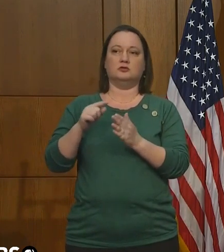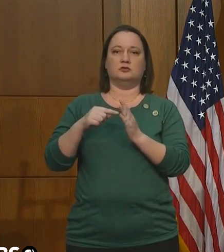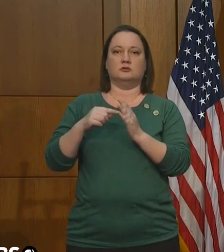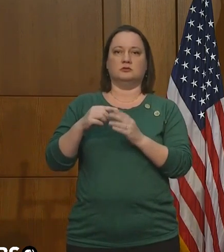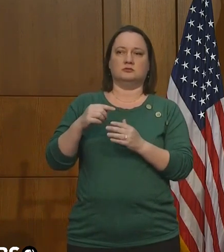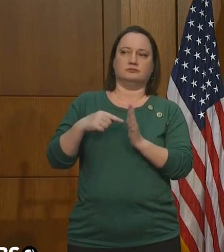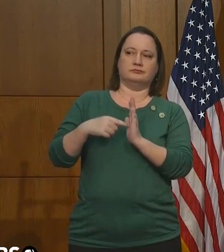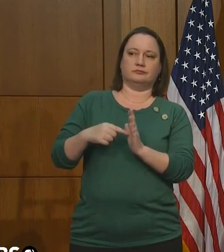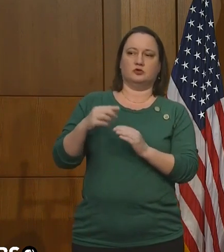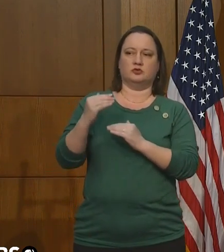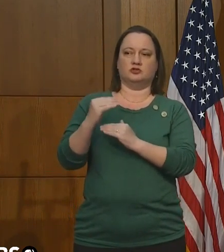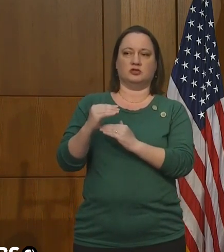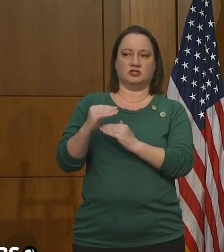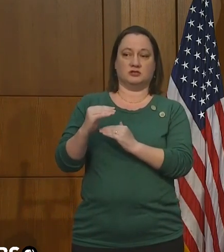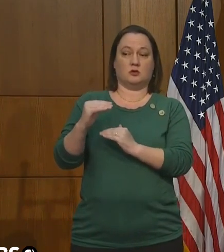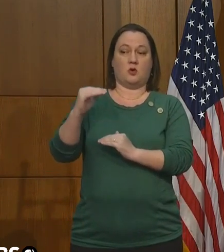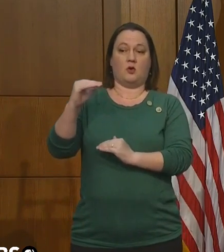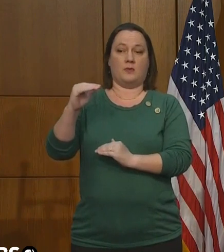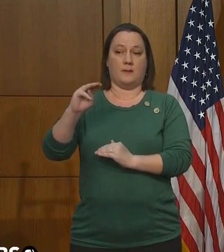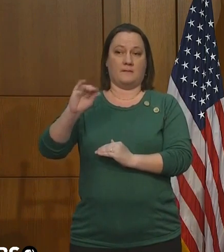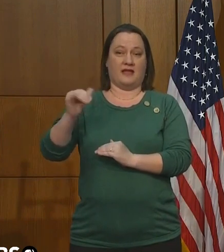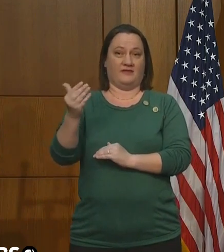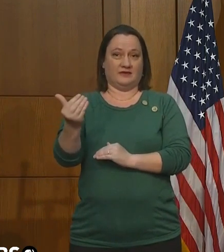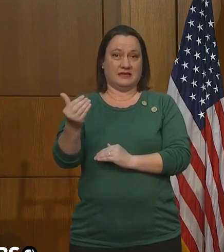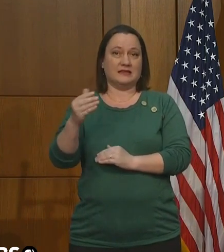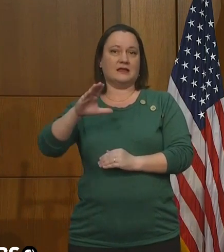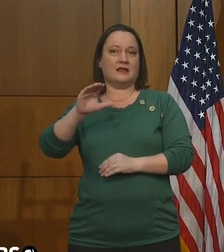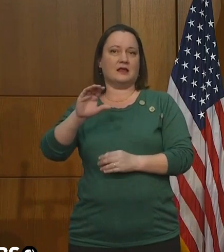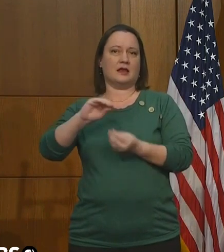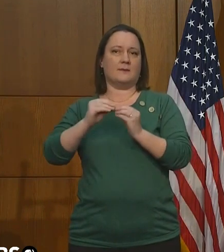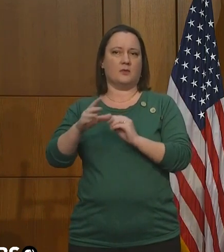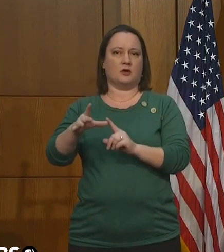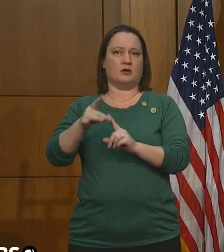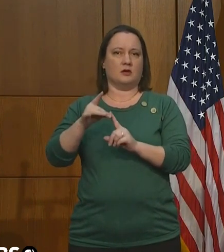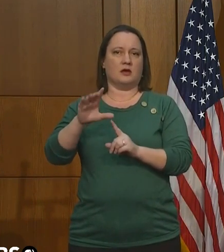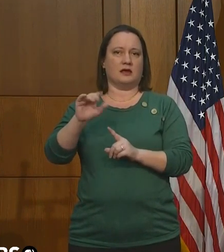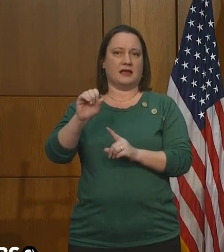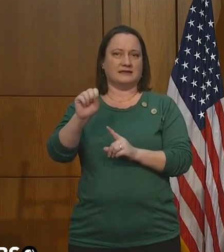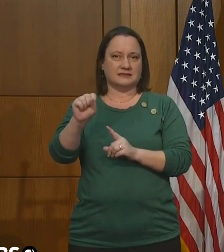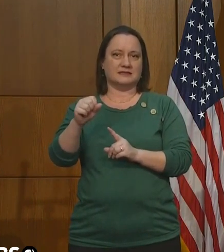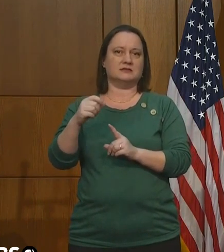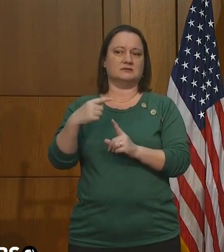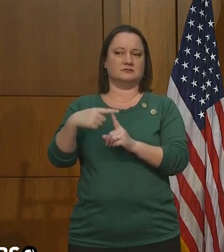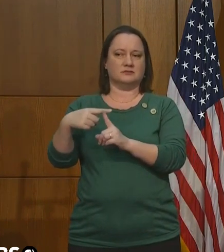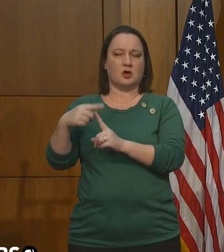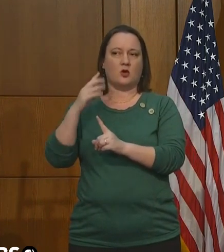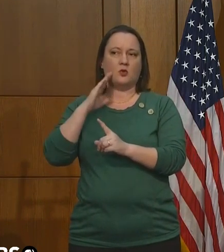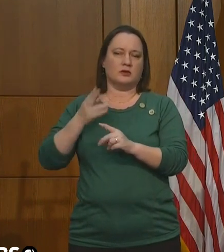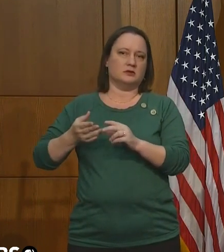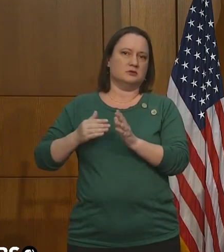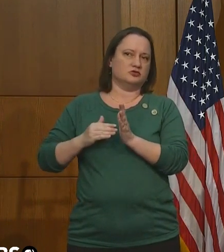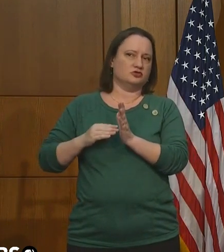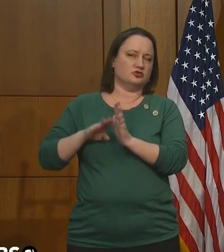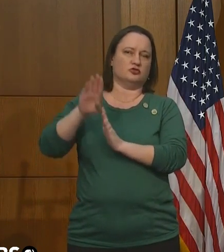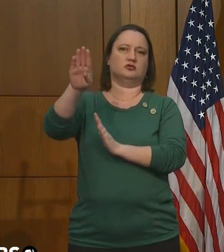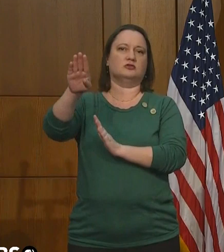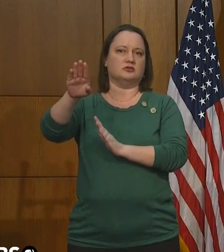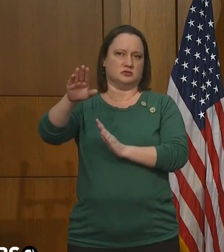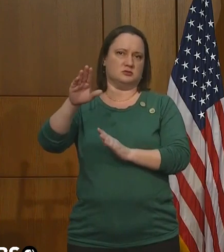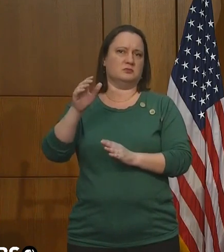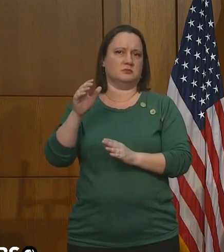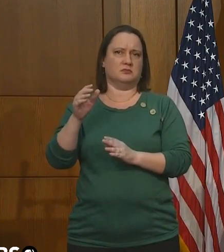that cases are going to surge by thousands a day this summer, larger numbers than what we're seeing right now.